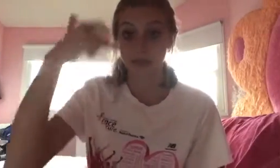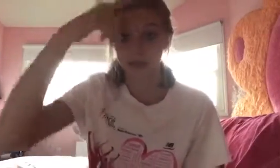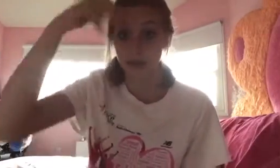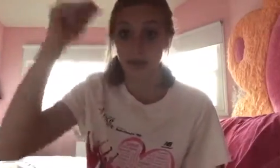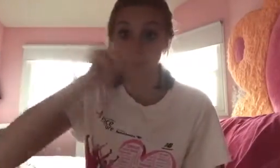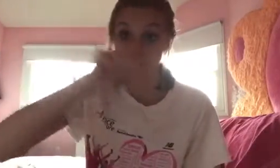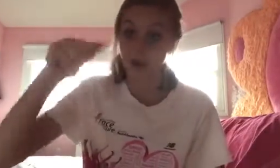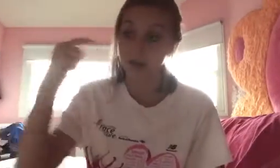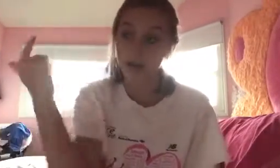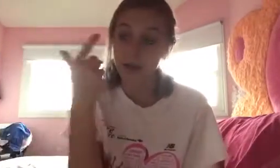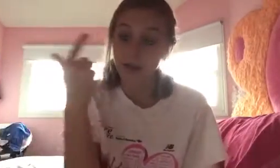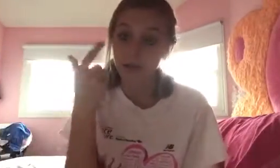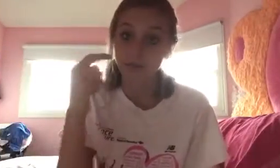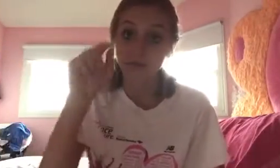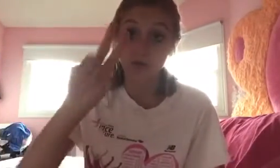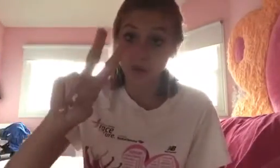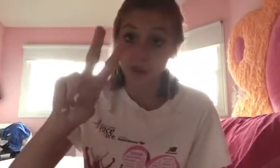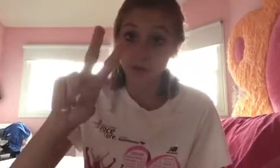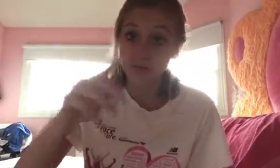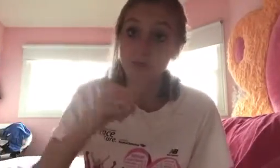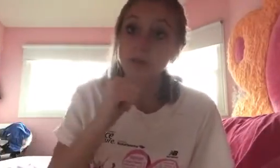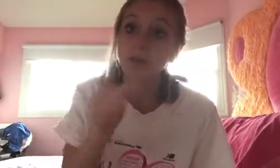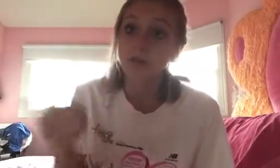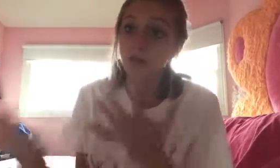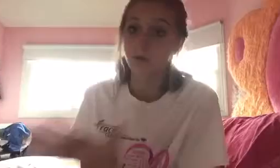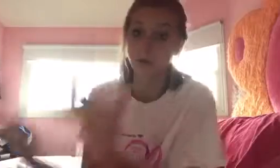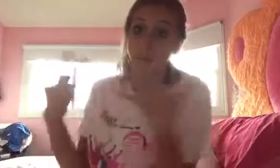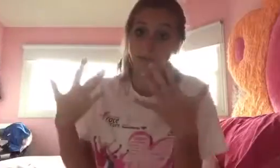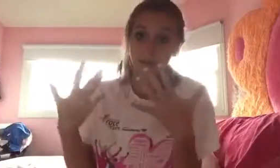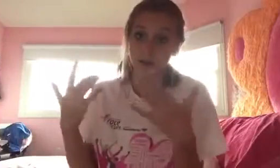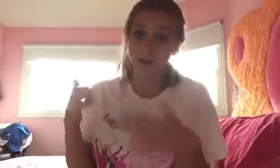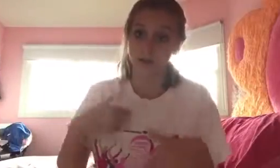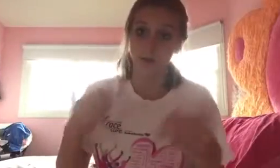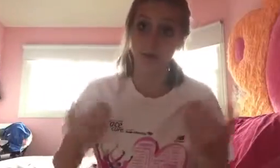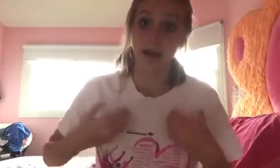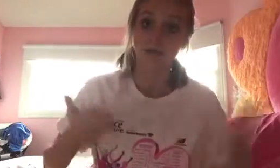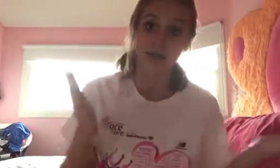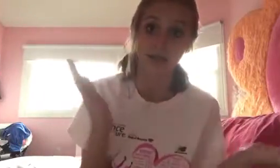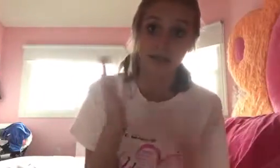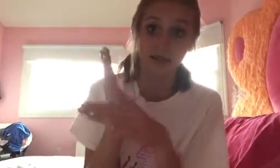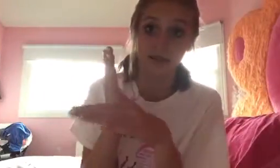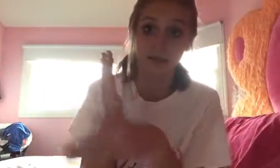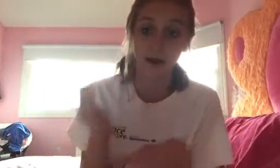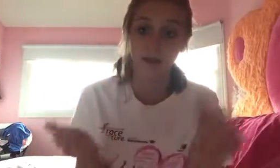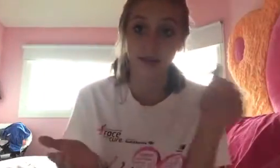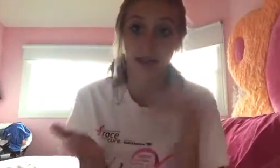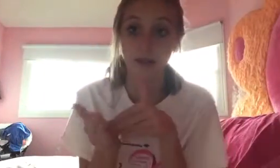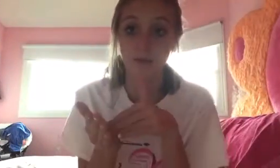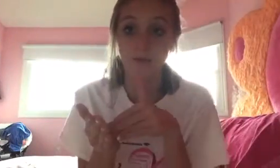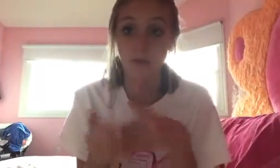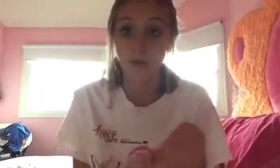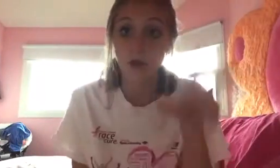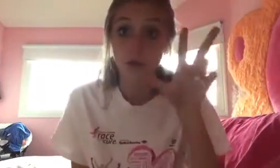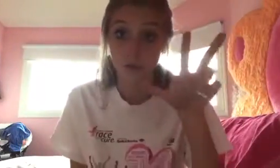calling because he's drunk and alone. Two, don't let him in. You have to kick him out again.